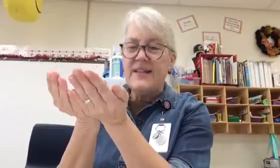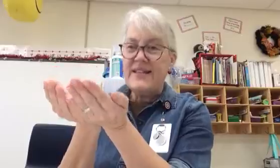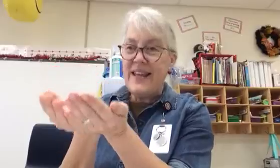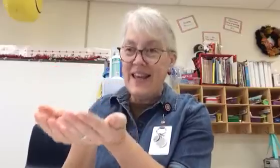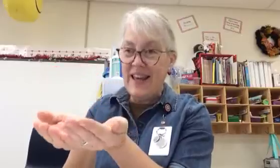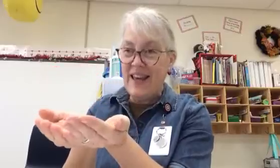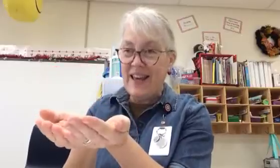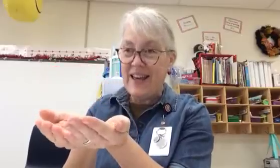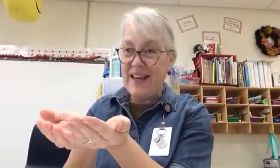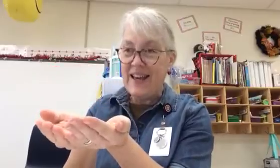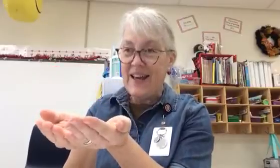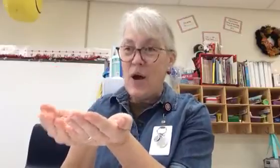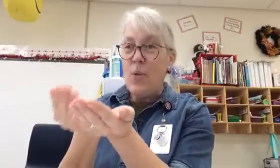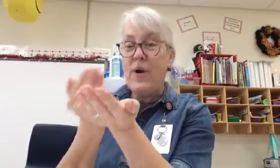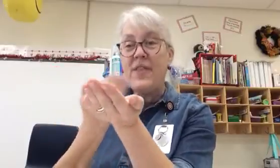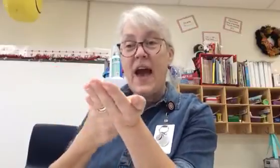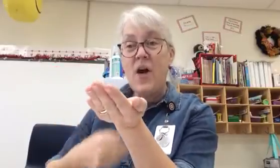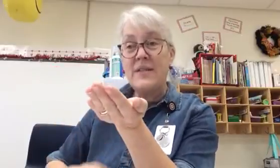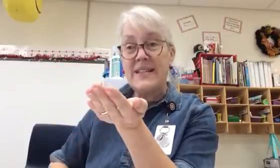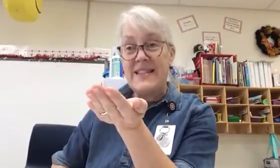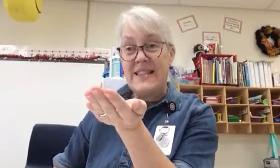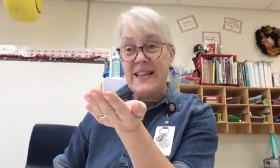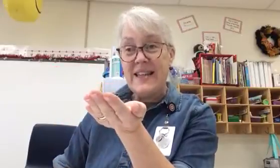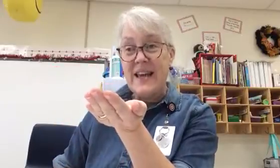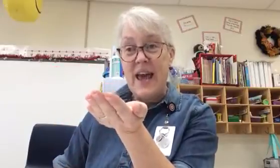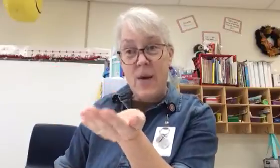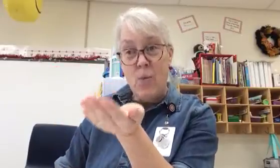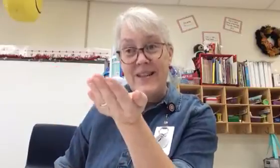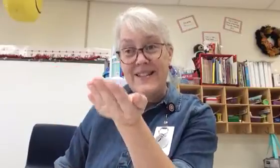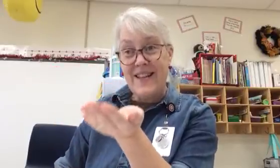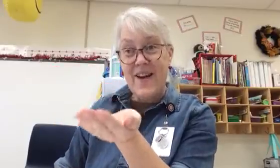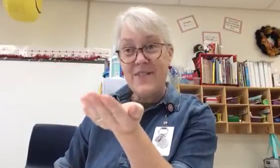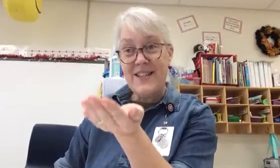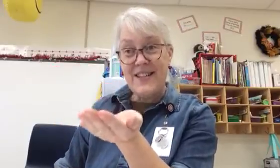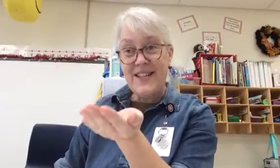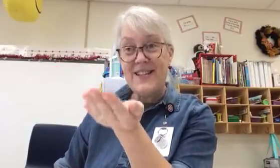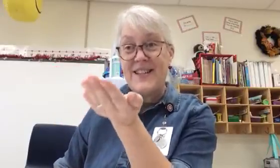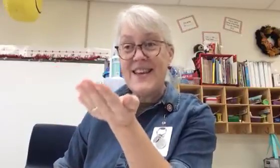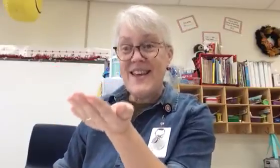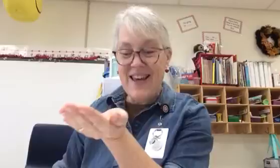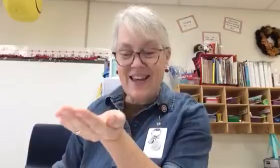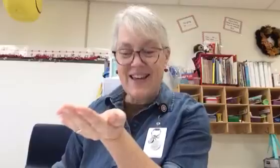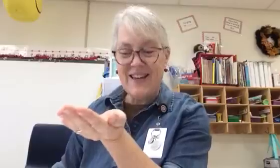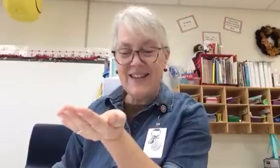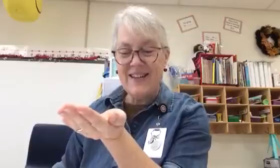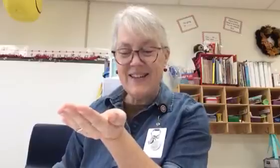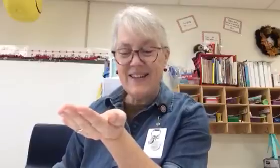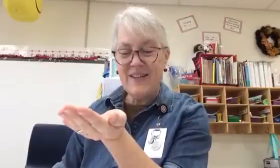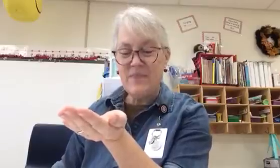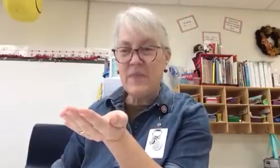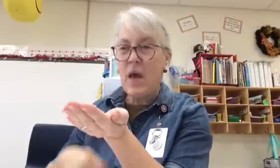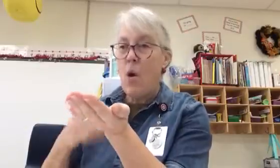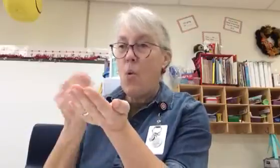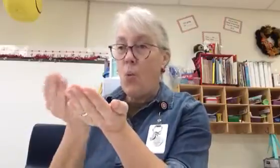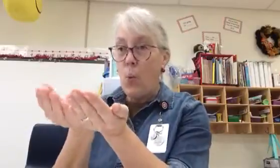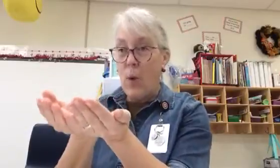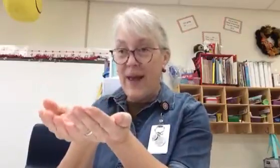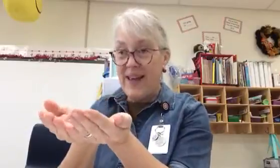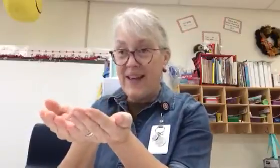Tick without t and what's left is ick. Wic